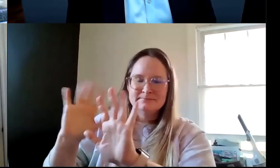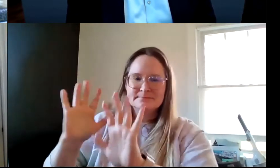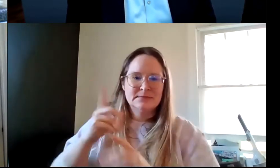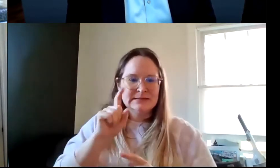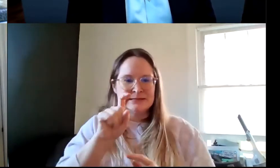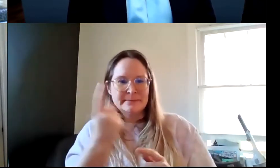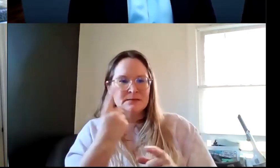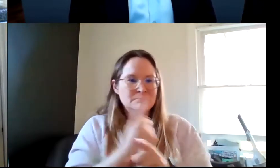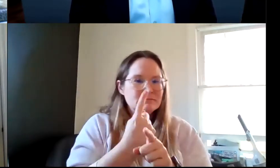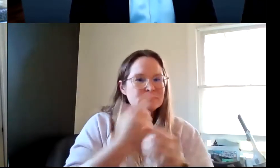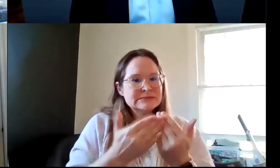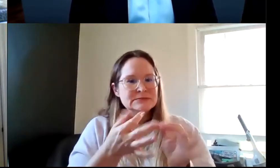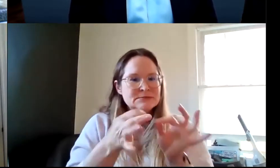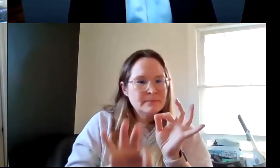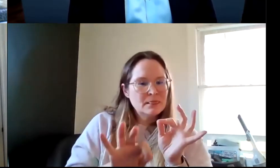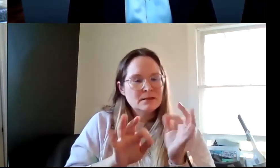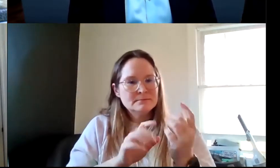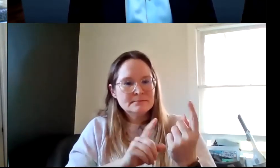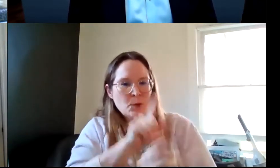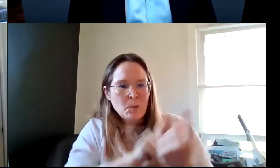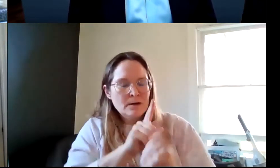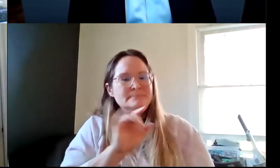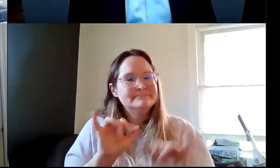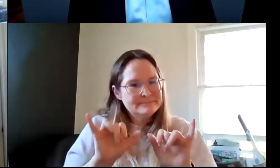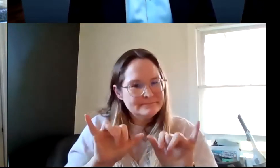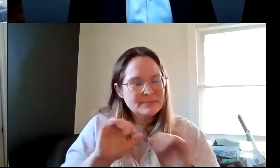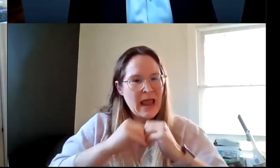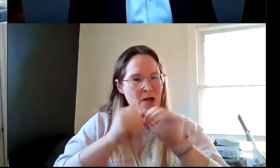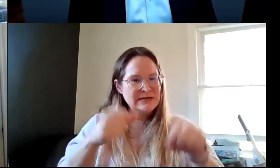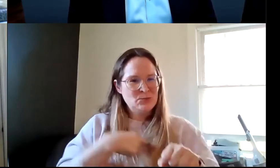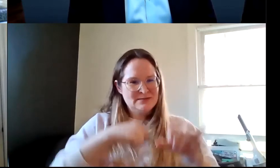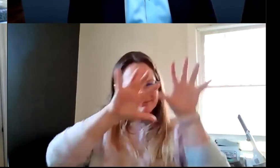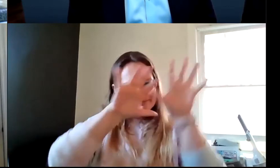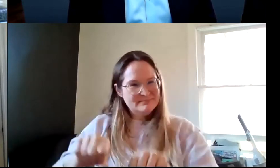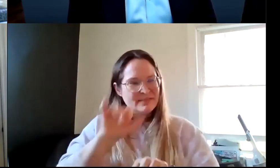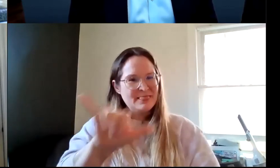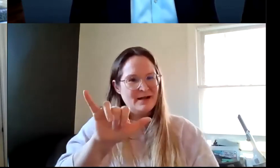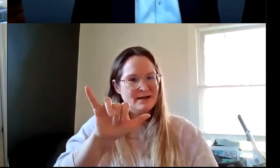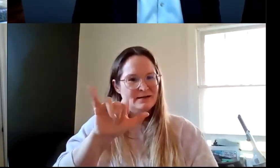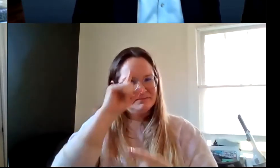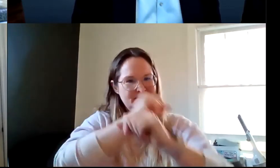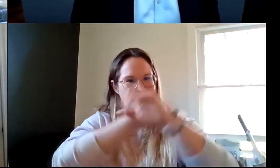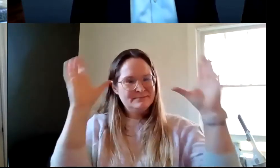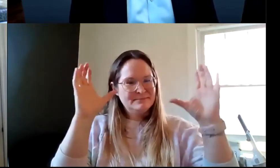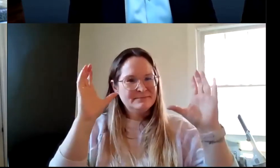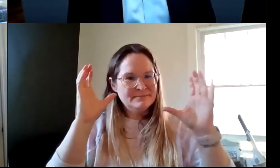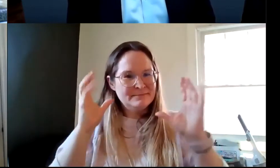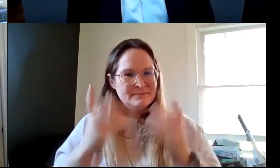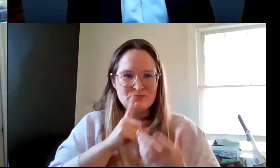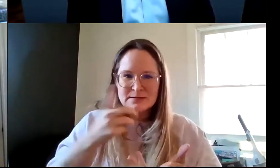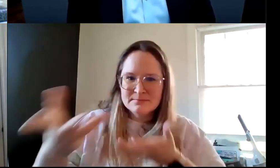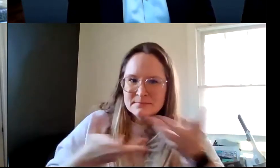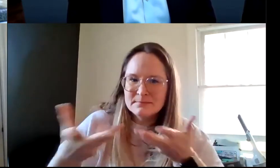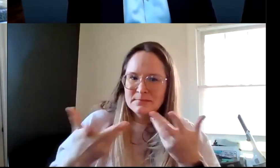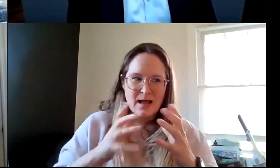outside the box. And so we need, you know, to make things very simple, to make things easy for those people who don't think outside